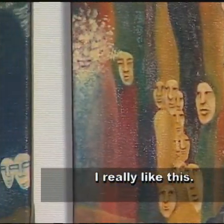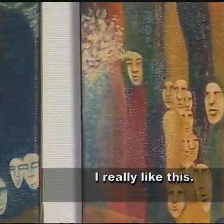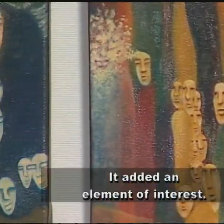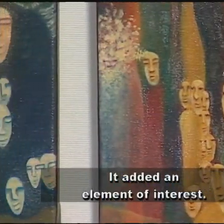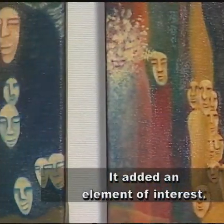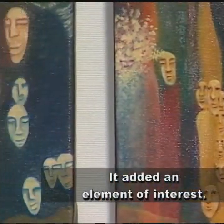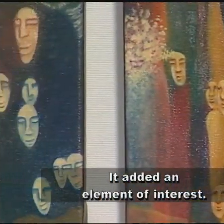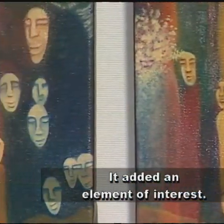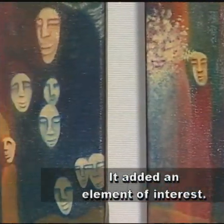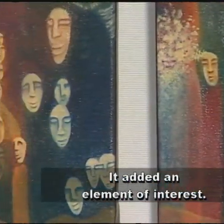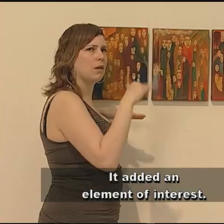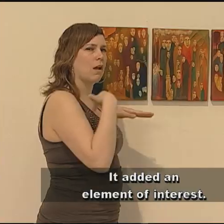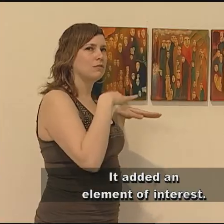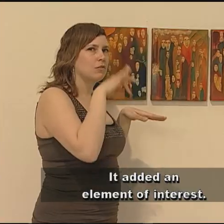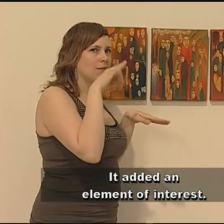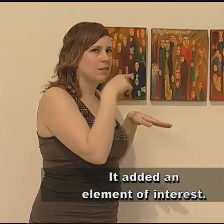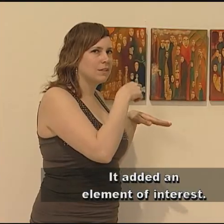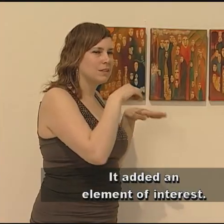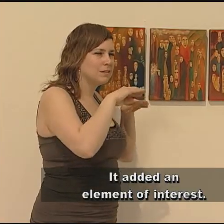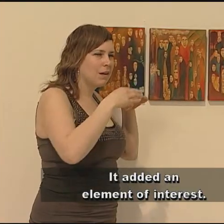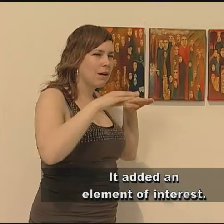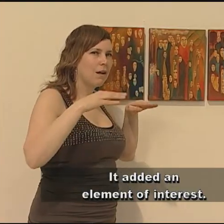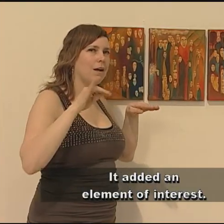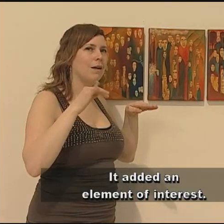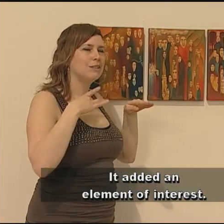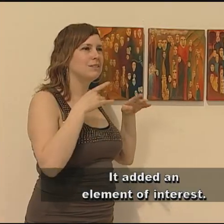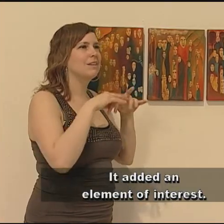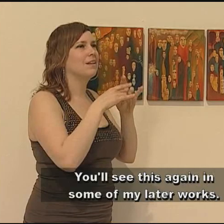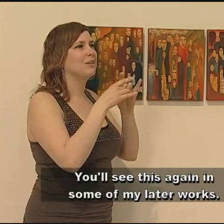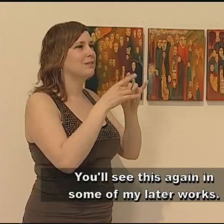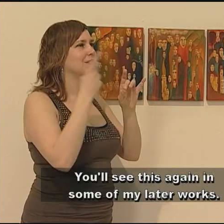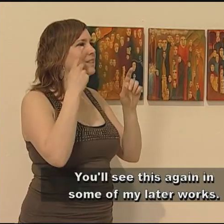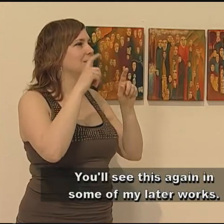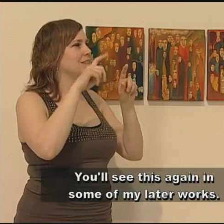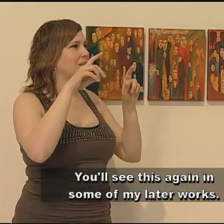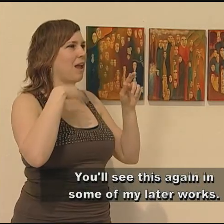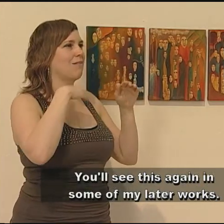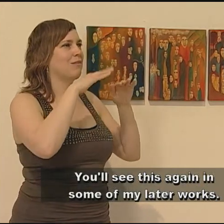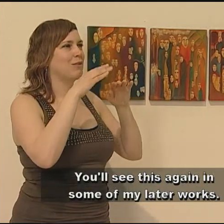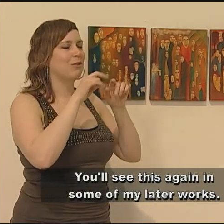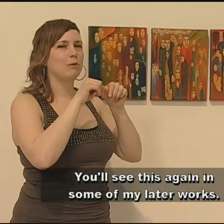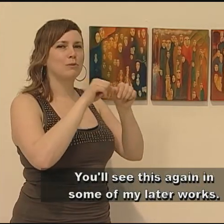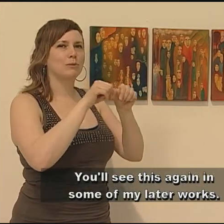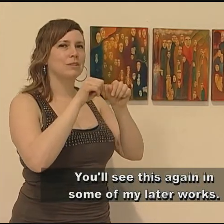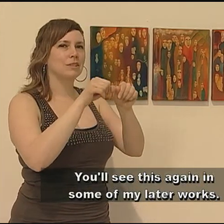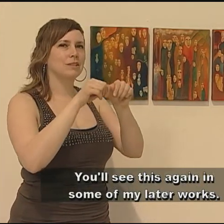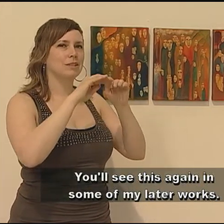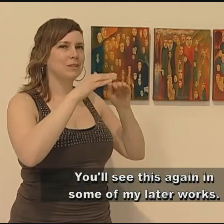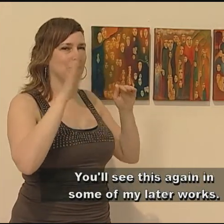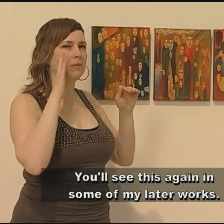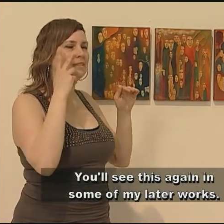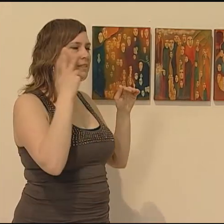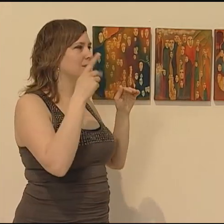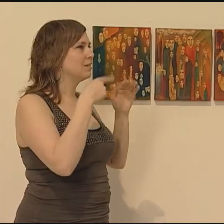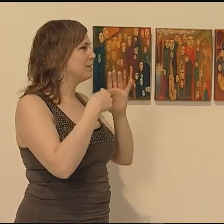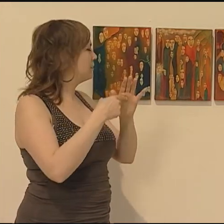this. It added an element of interest. You'll see this again in some of my later works.